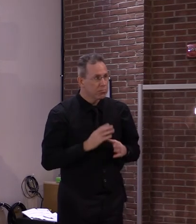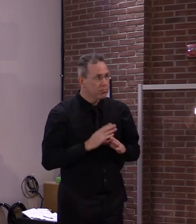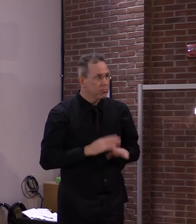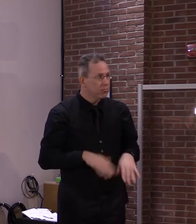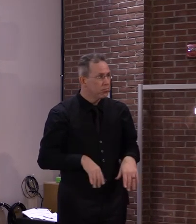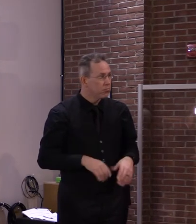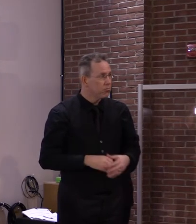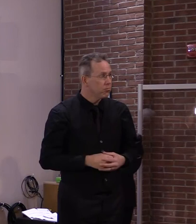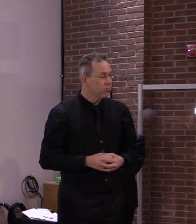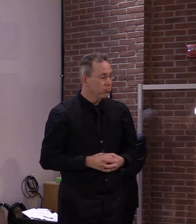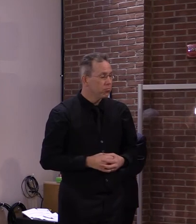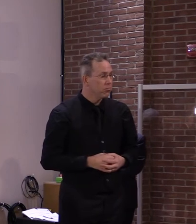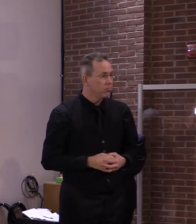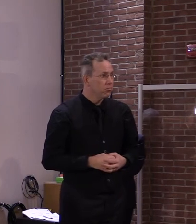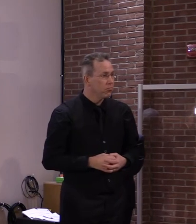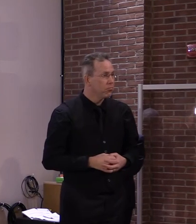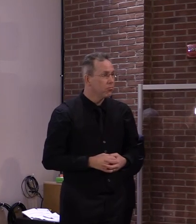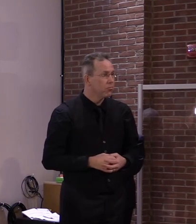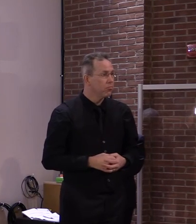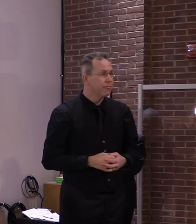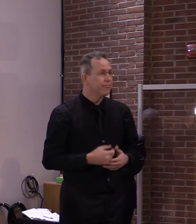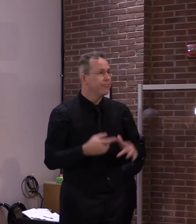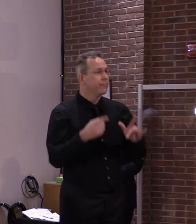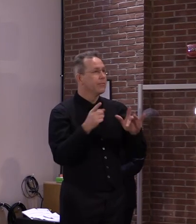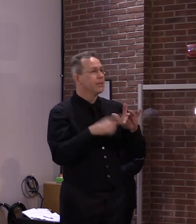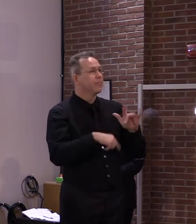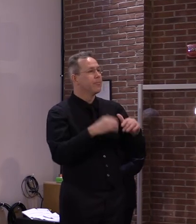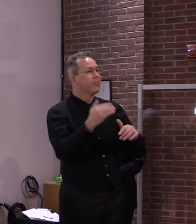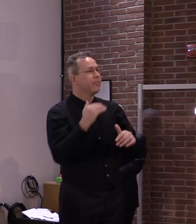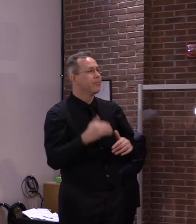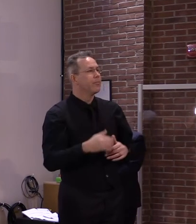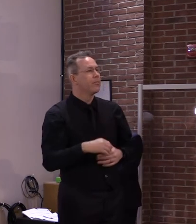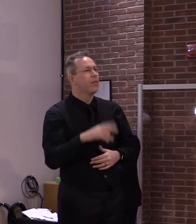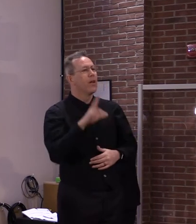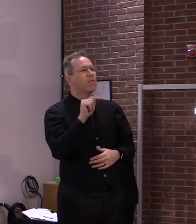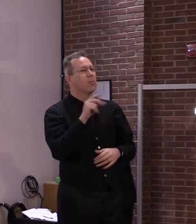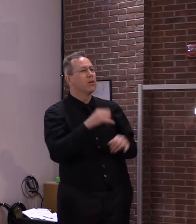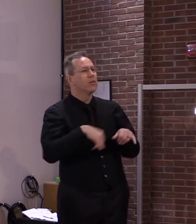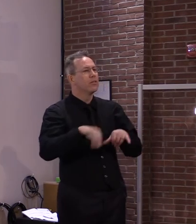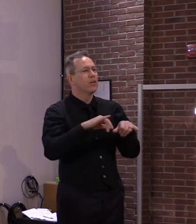you all right we'll go to tom at the vermont standard